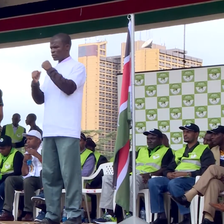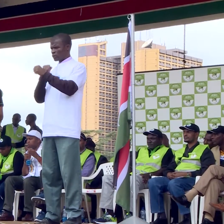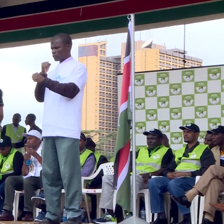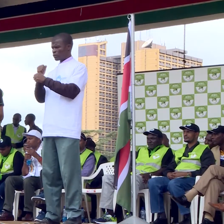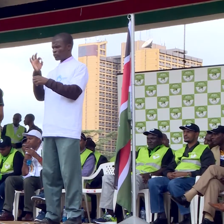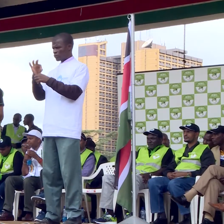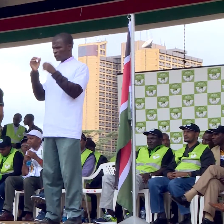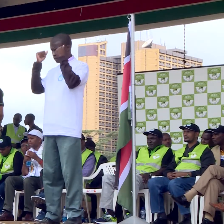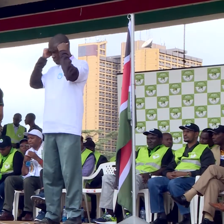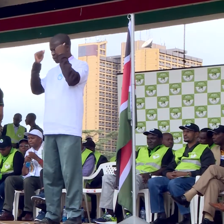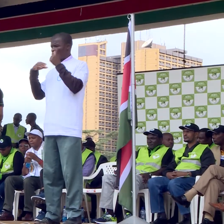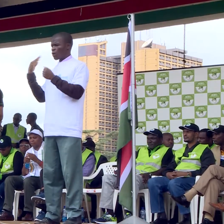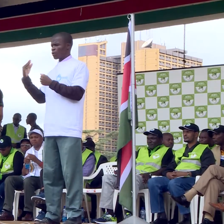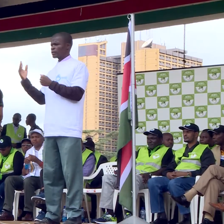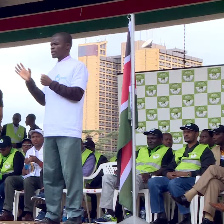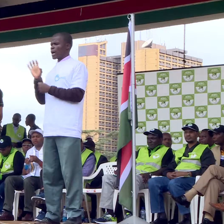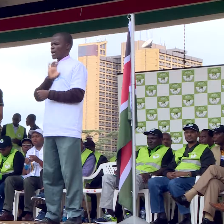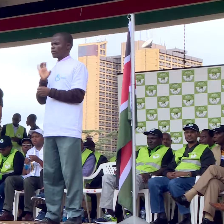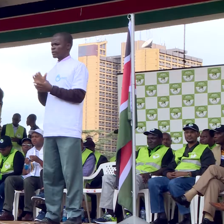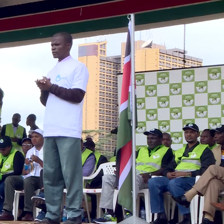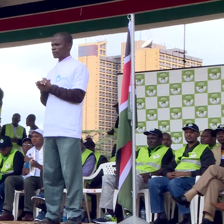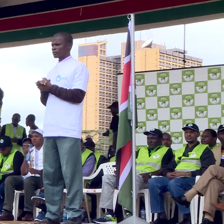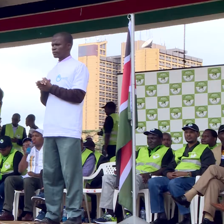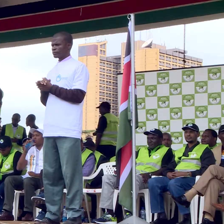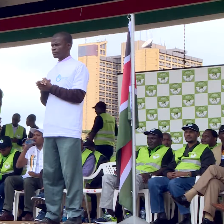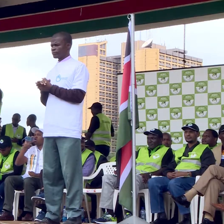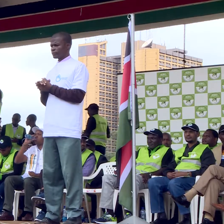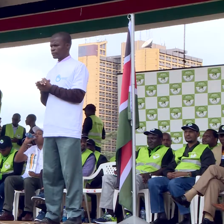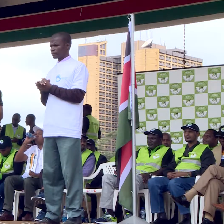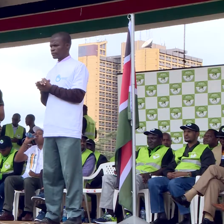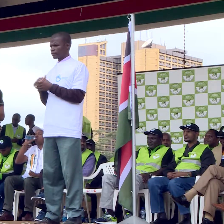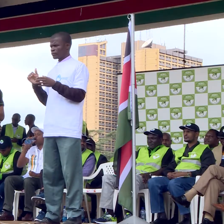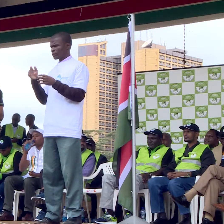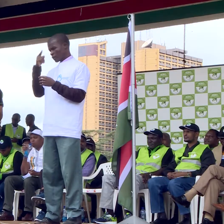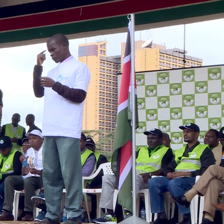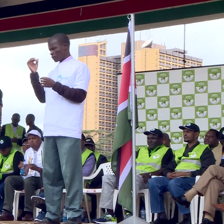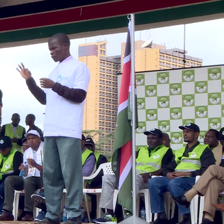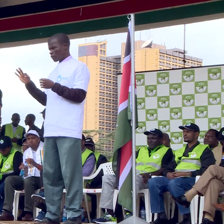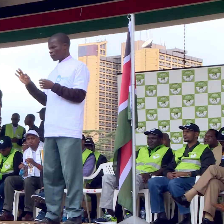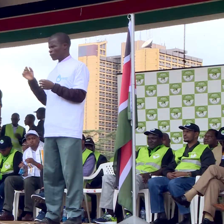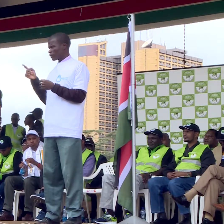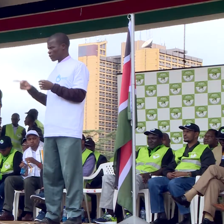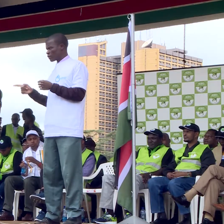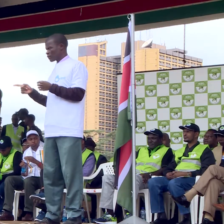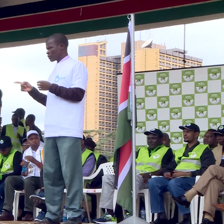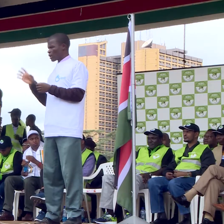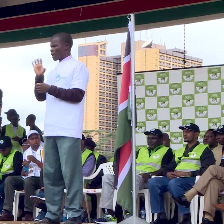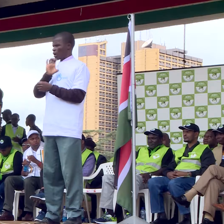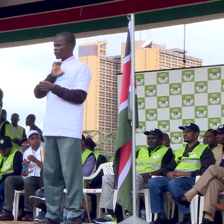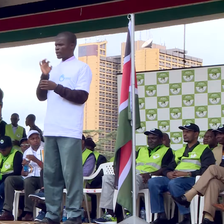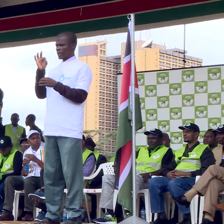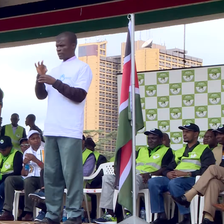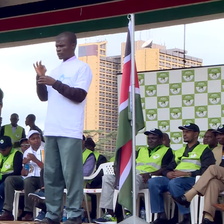counties and 290 constituencies. So in this regard, we have our county election manager